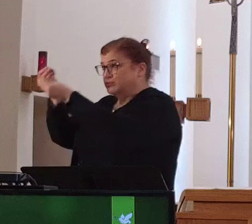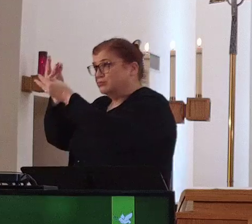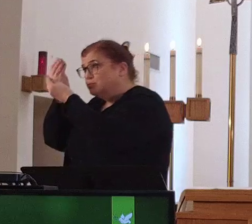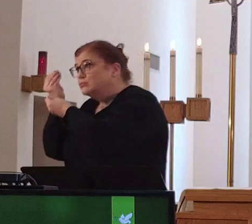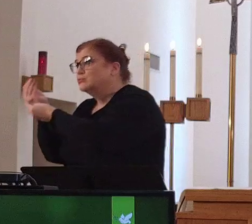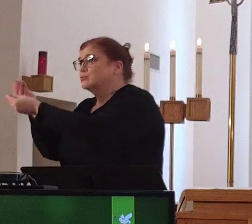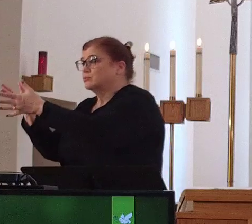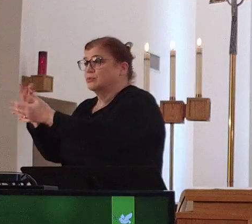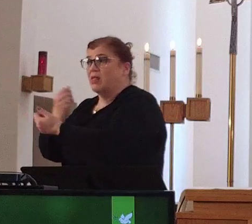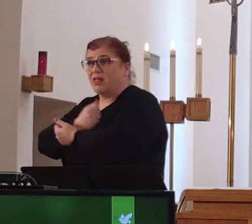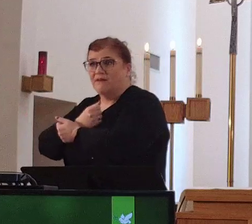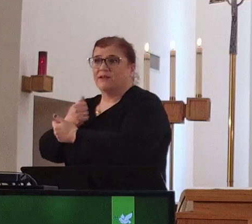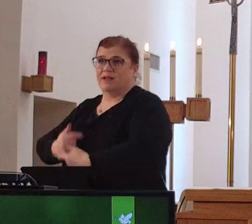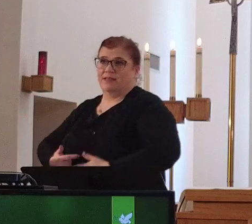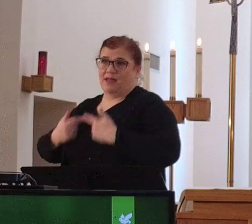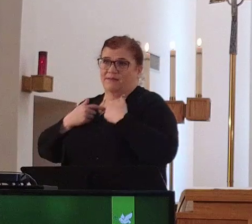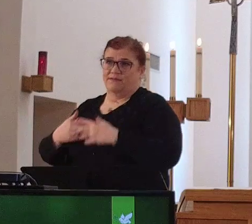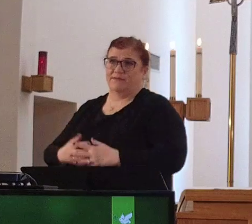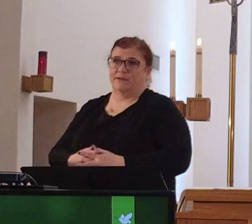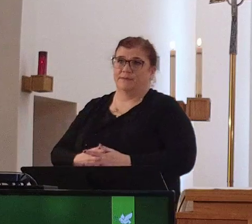love and of life.